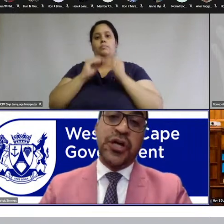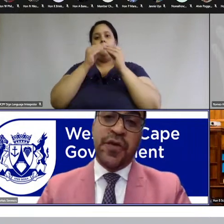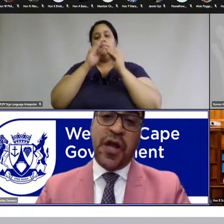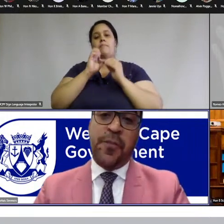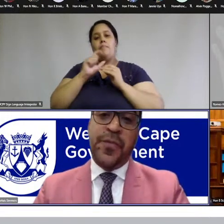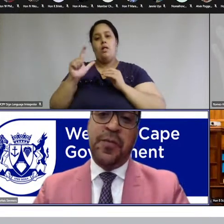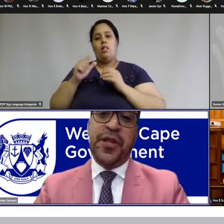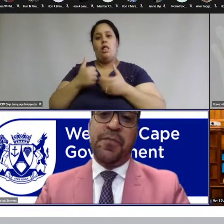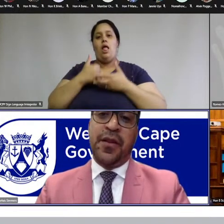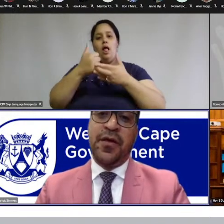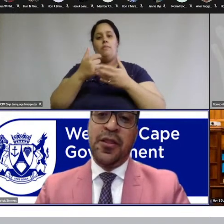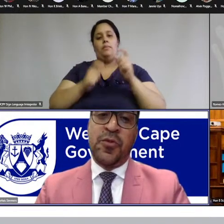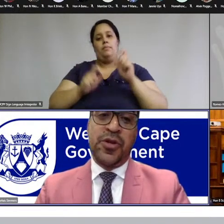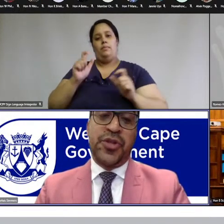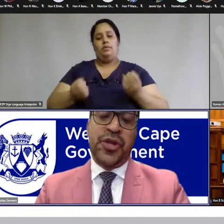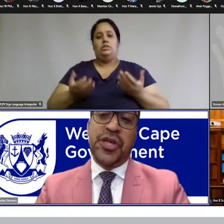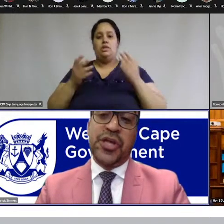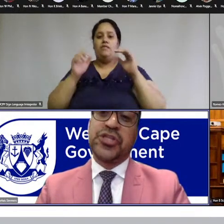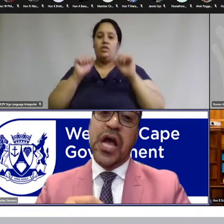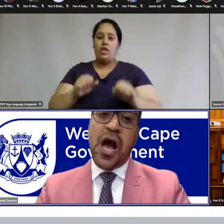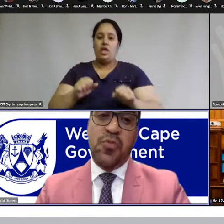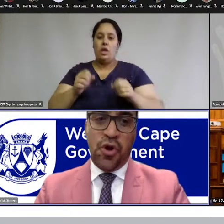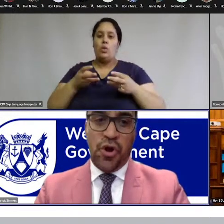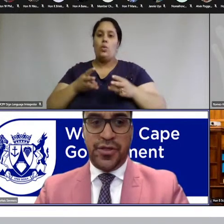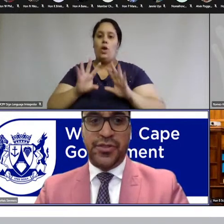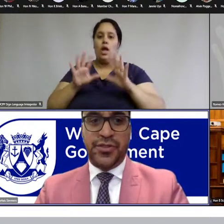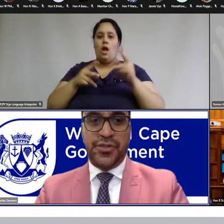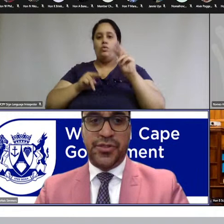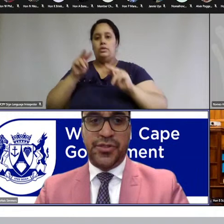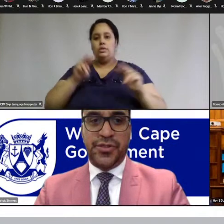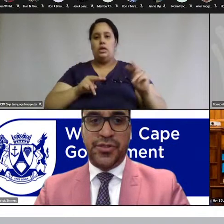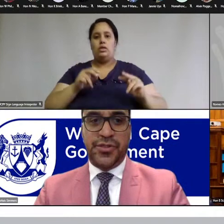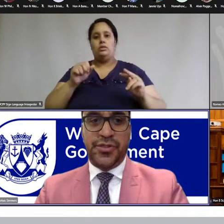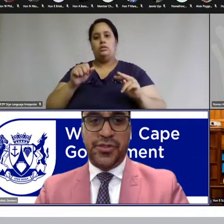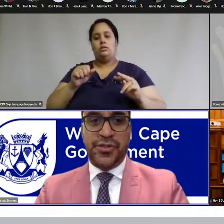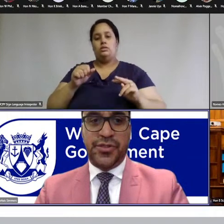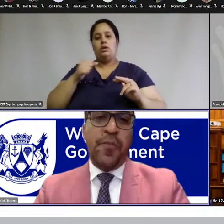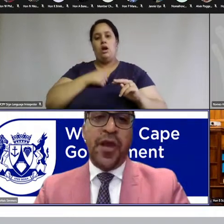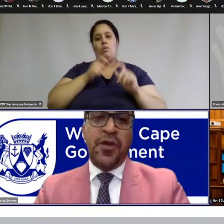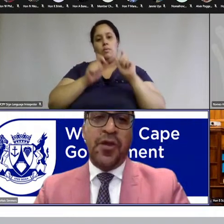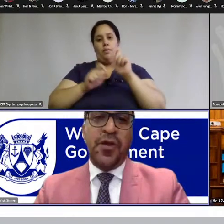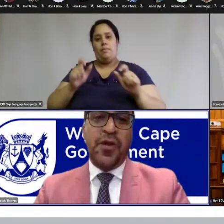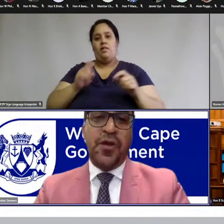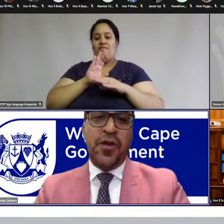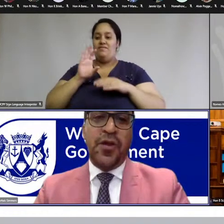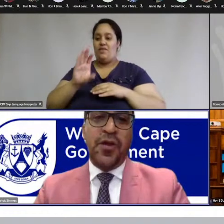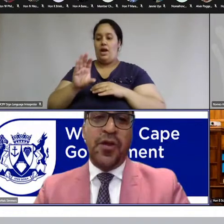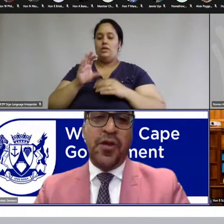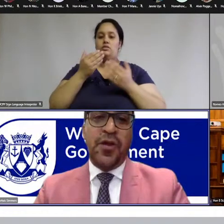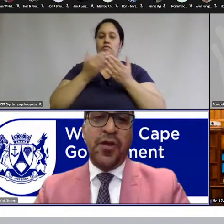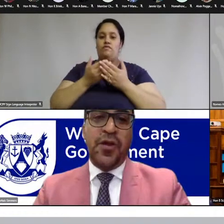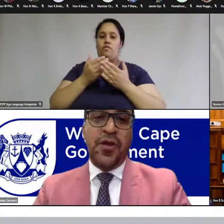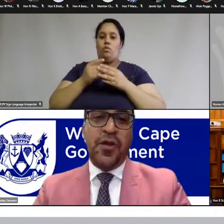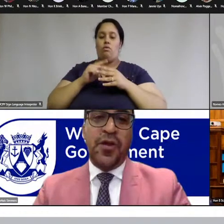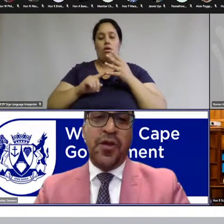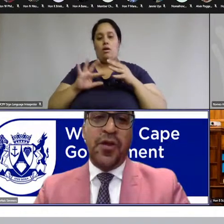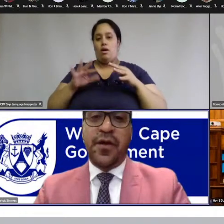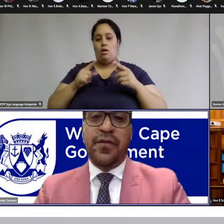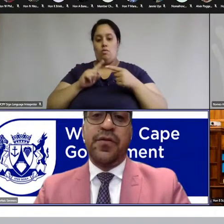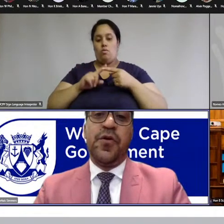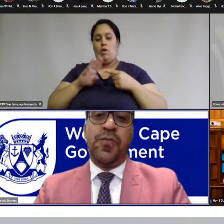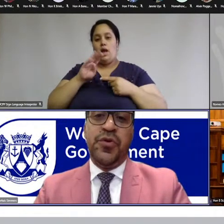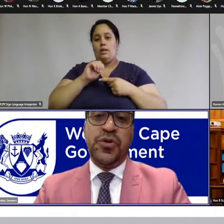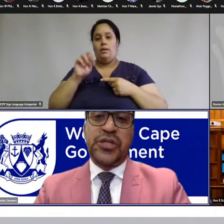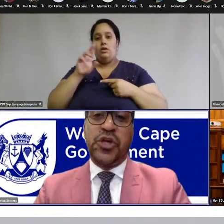continue serving our people in a manner that will address our context. These funds are being allocated as follows. 8 million